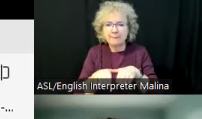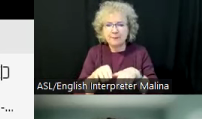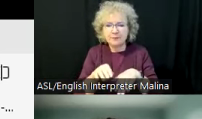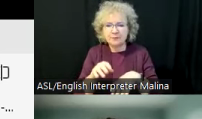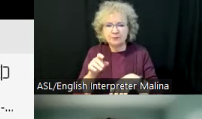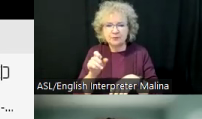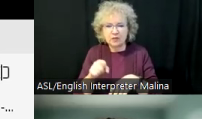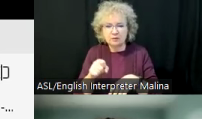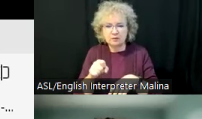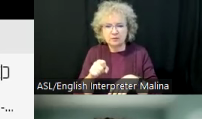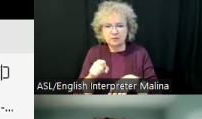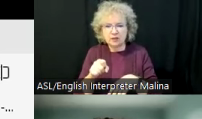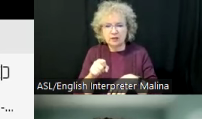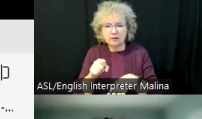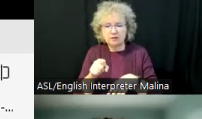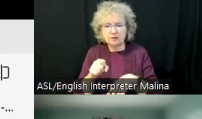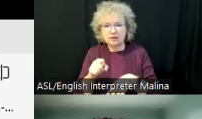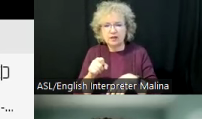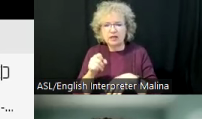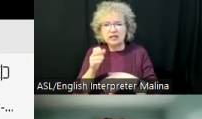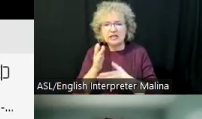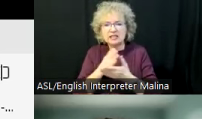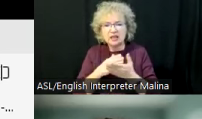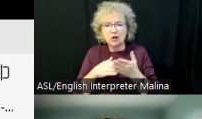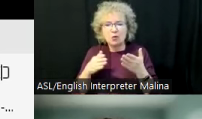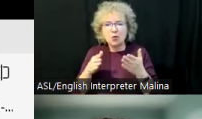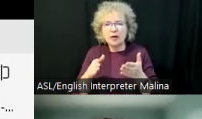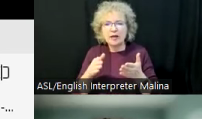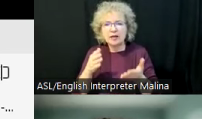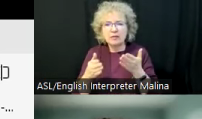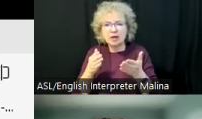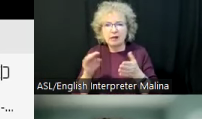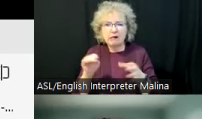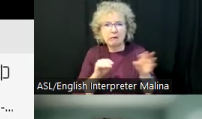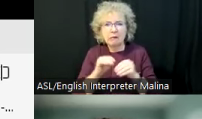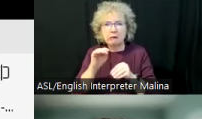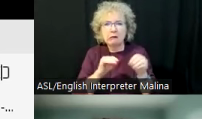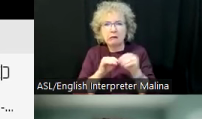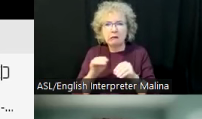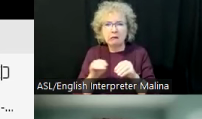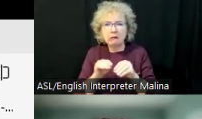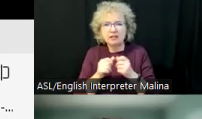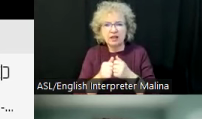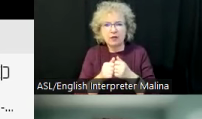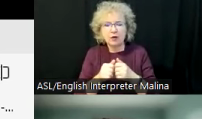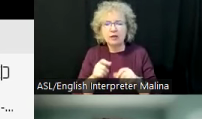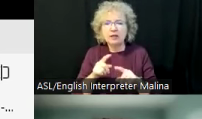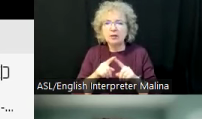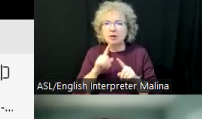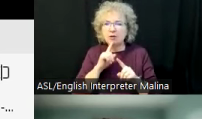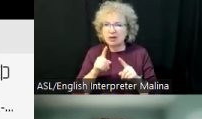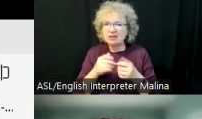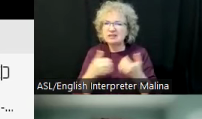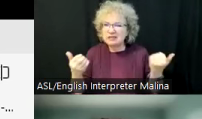There are some, you know, ways that you might be able to cobble things together, but they are really distinct.